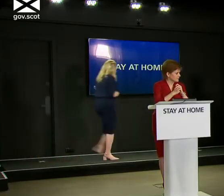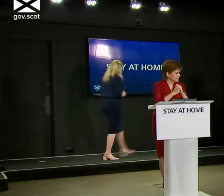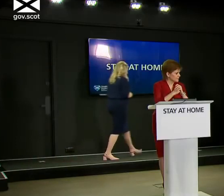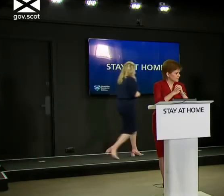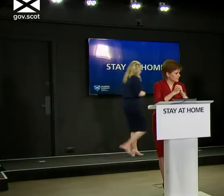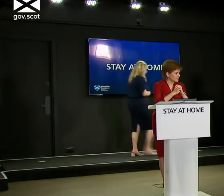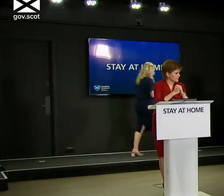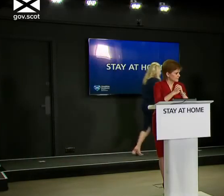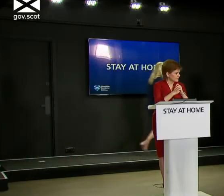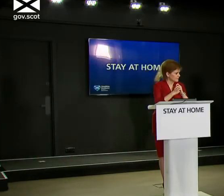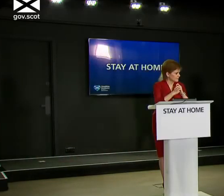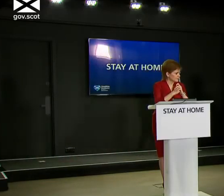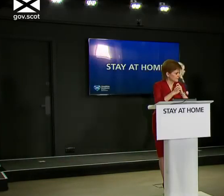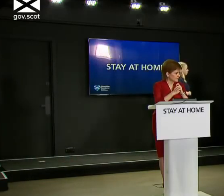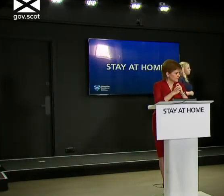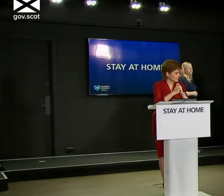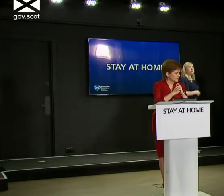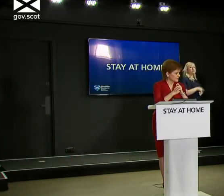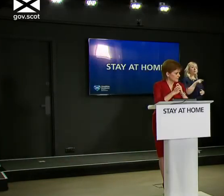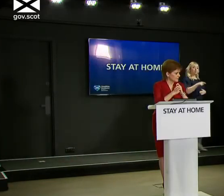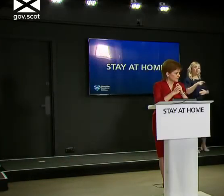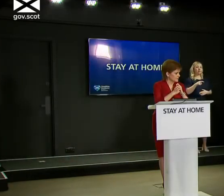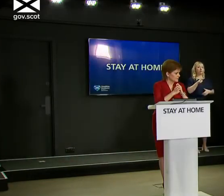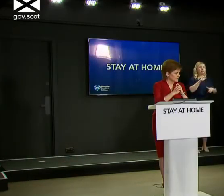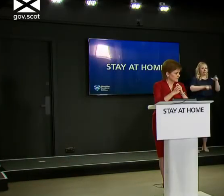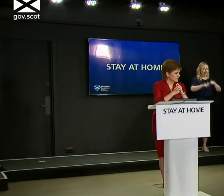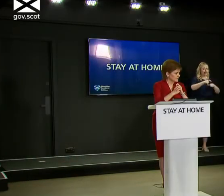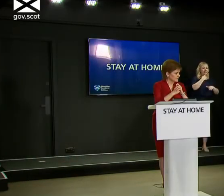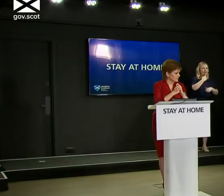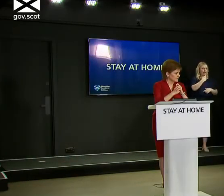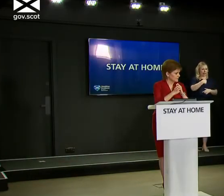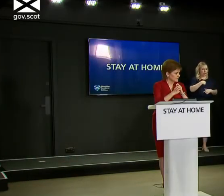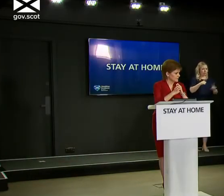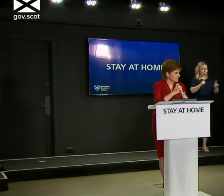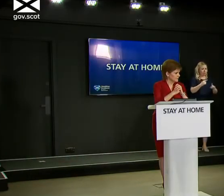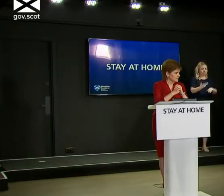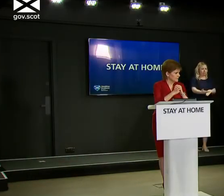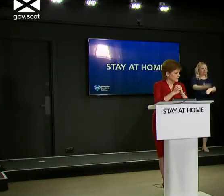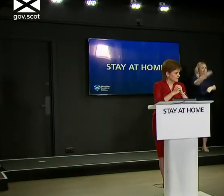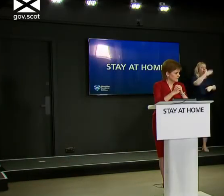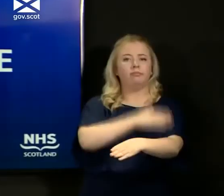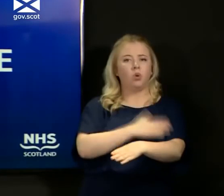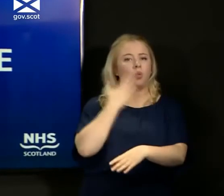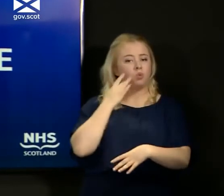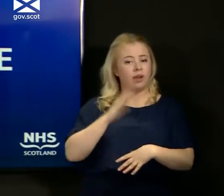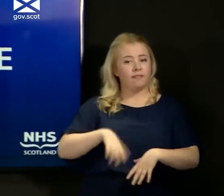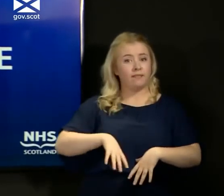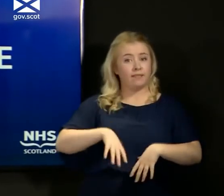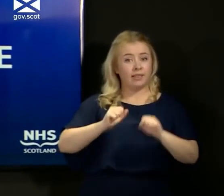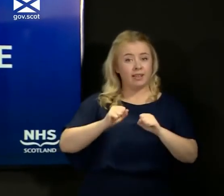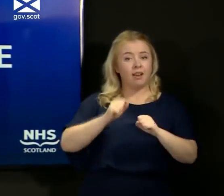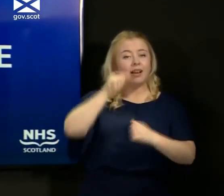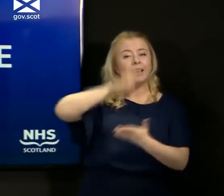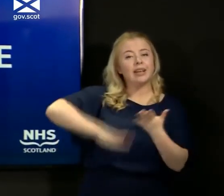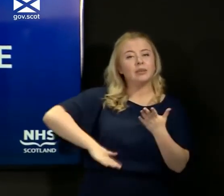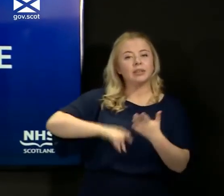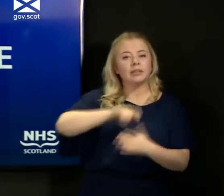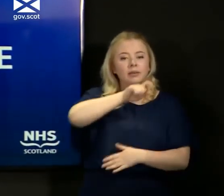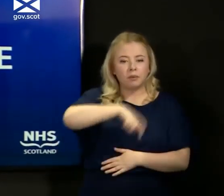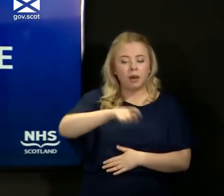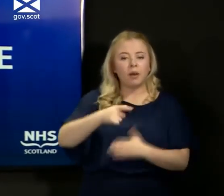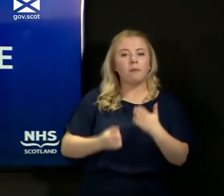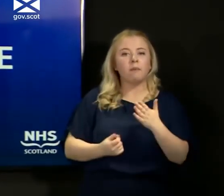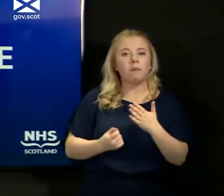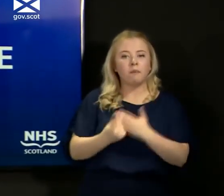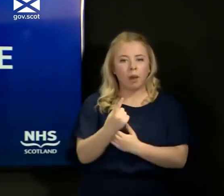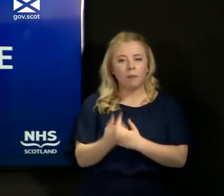us is that right back at this the kind of start of when we started to experience cases in Scotland, back in the kind of early